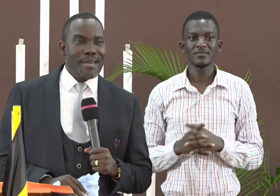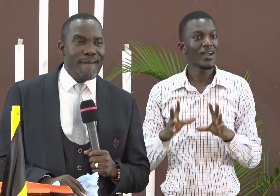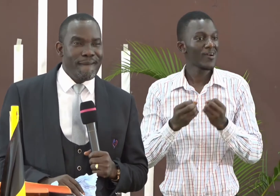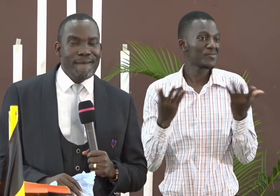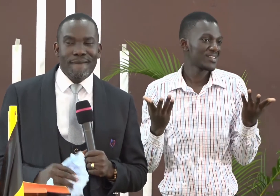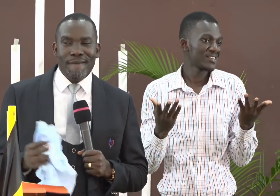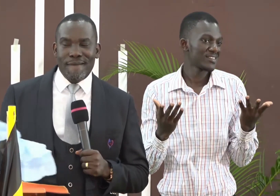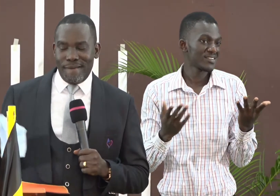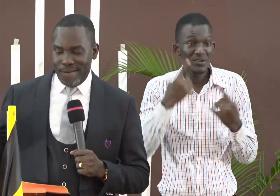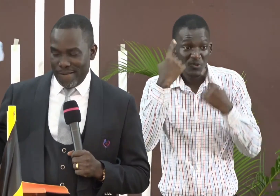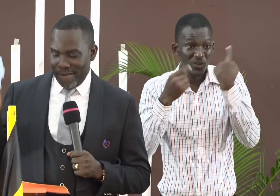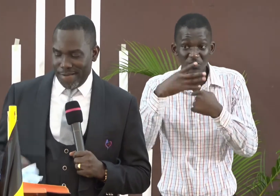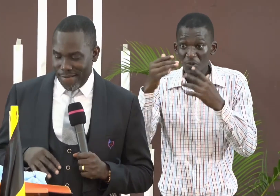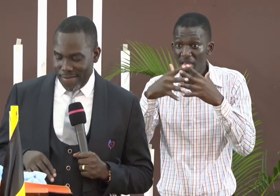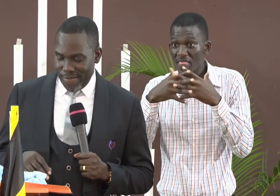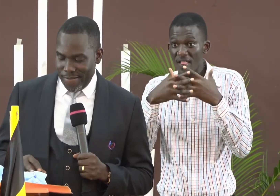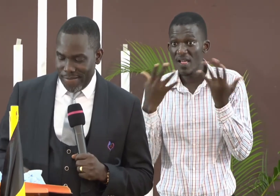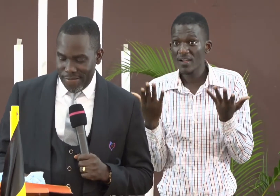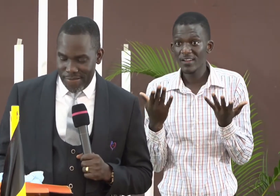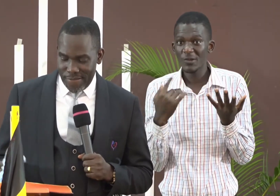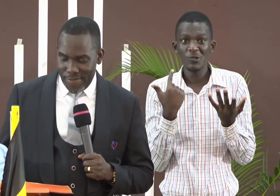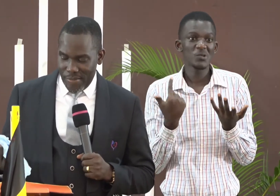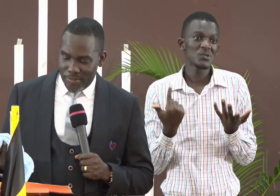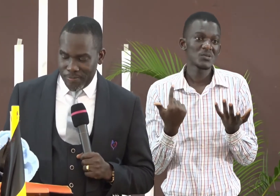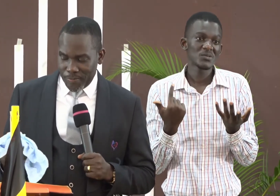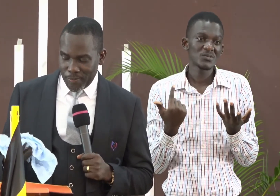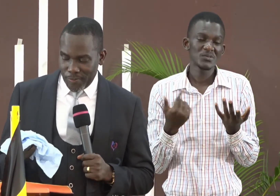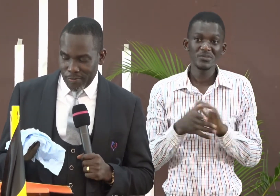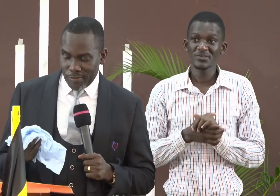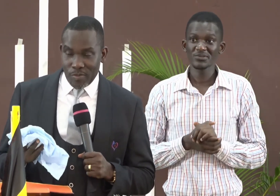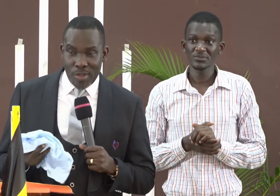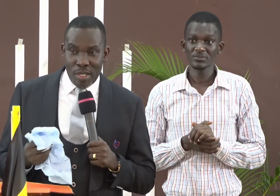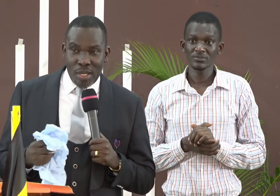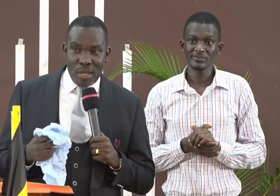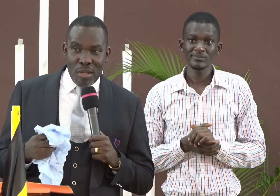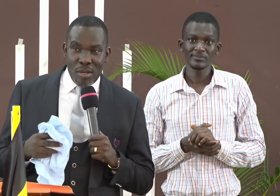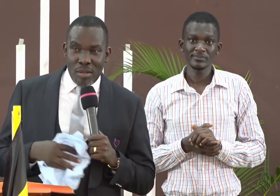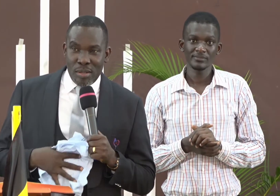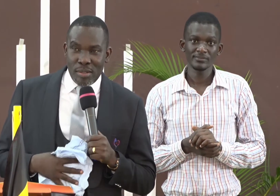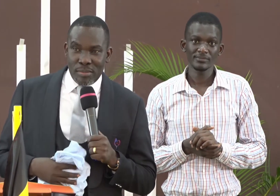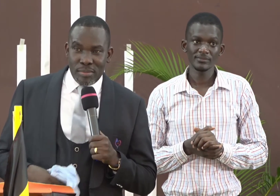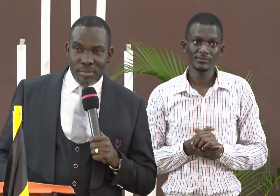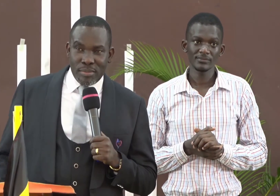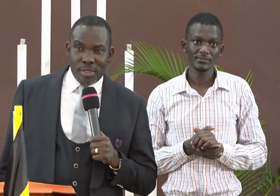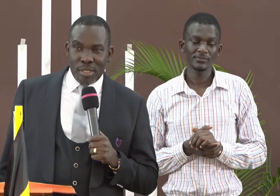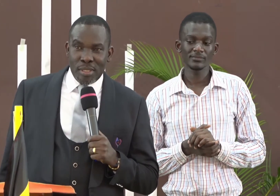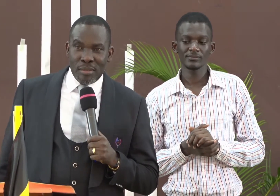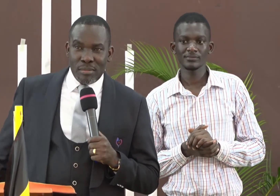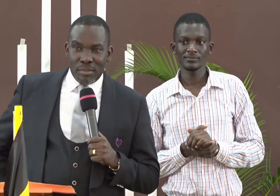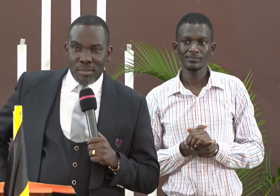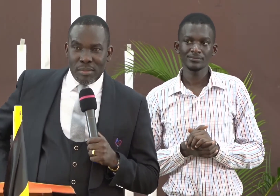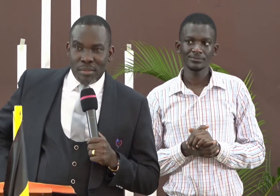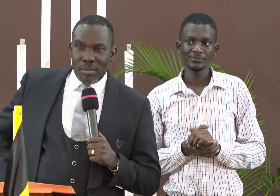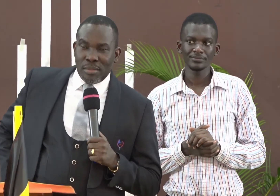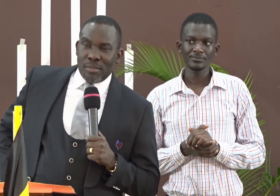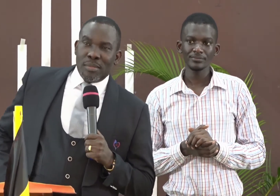have gotten visas to travel to different countries, the USA and many others, and they come down and again cry and say,